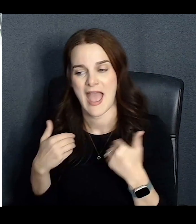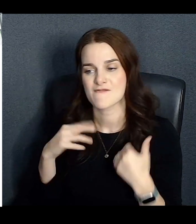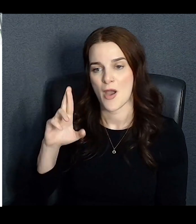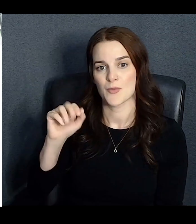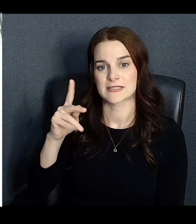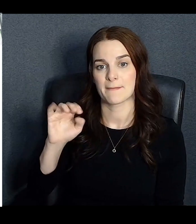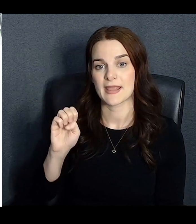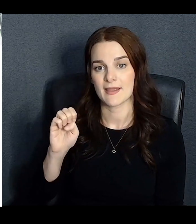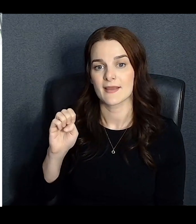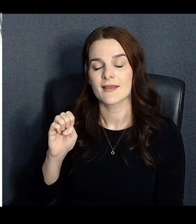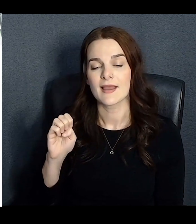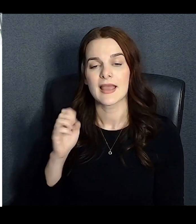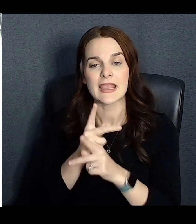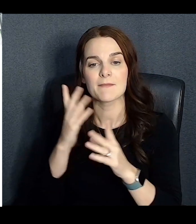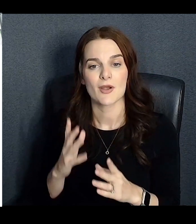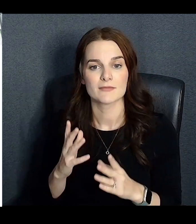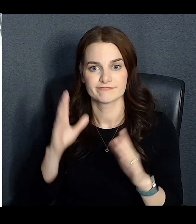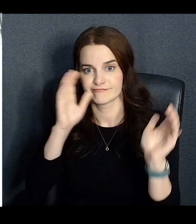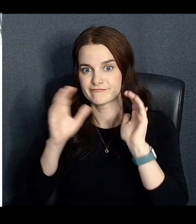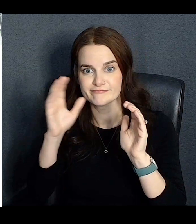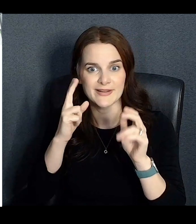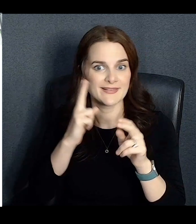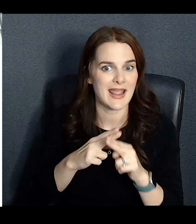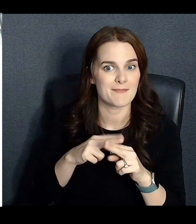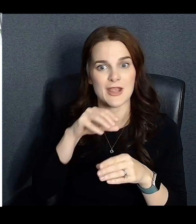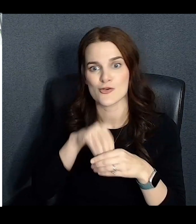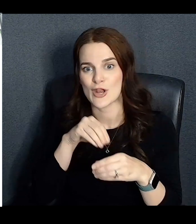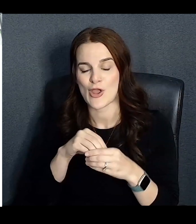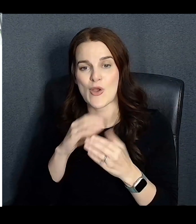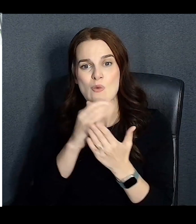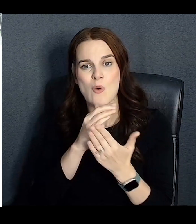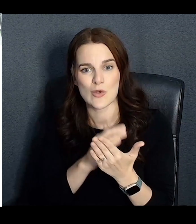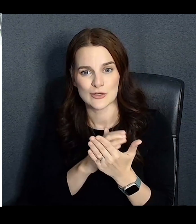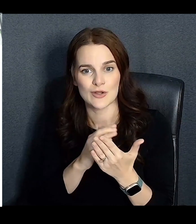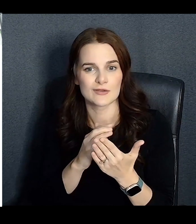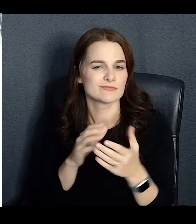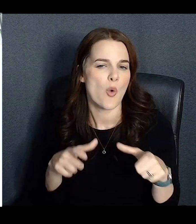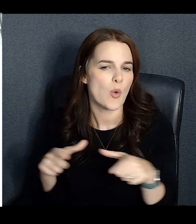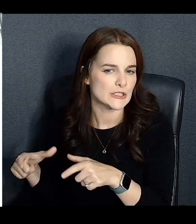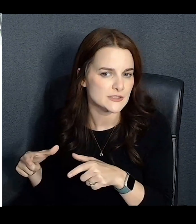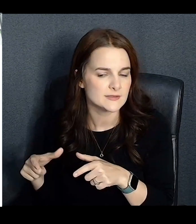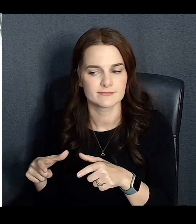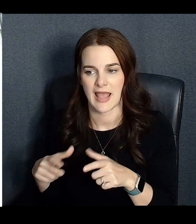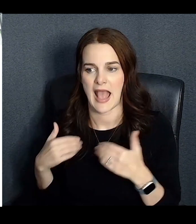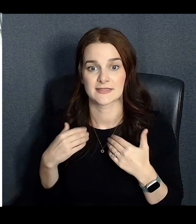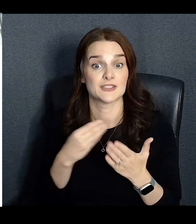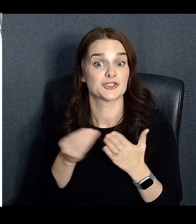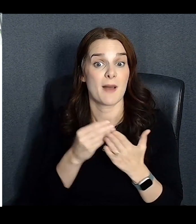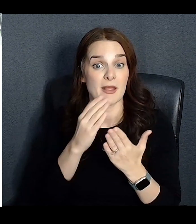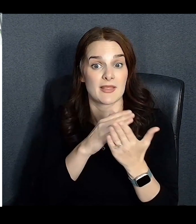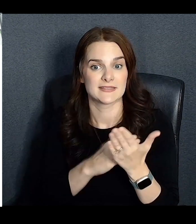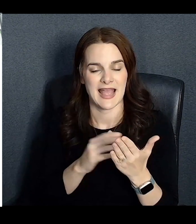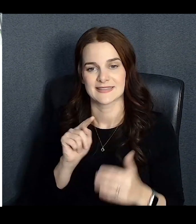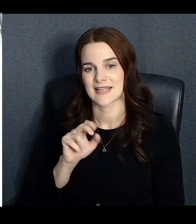things like Recipe Keeper, which allows you to search by name, ingredient, and course, and it has a built-in shopping list. Todoist, which is